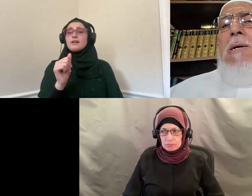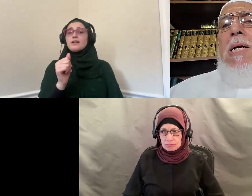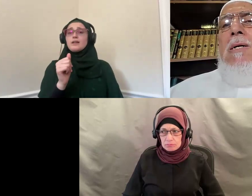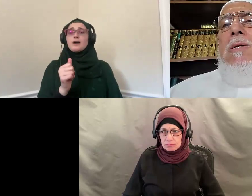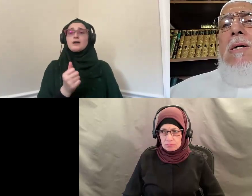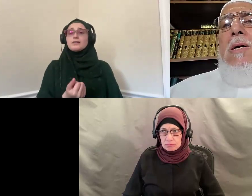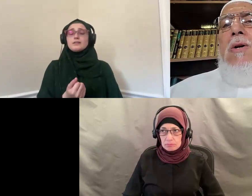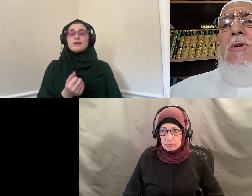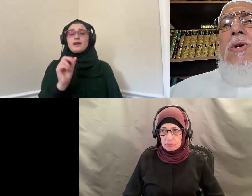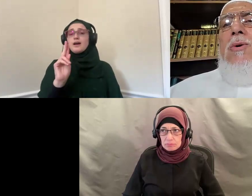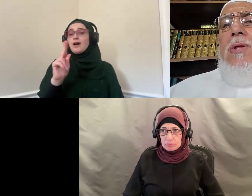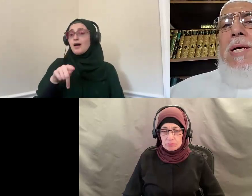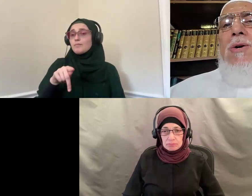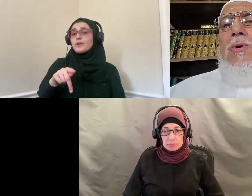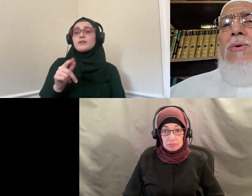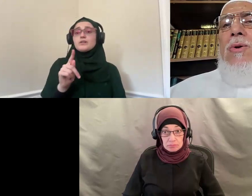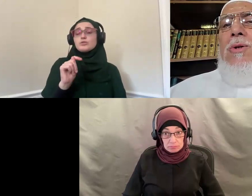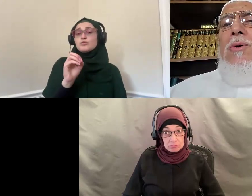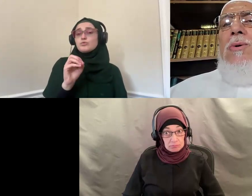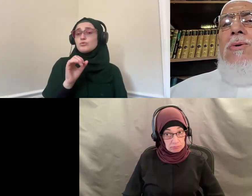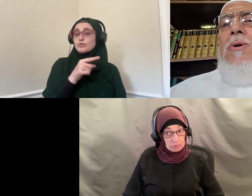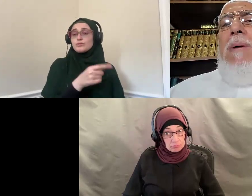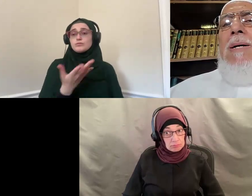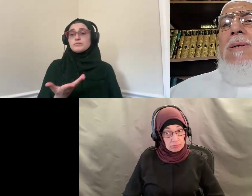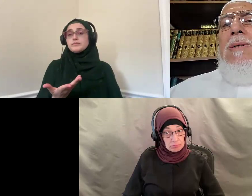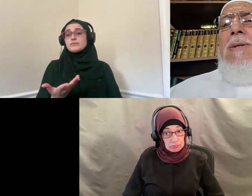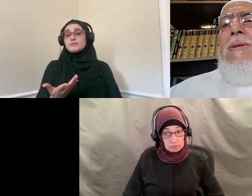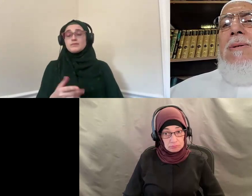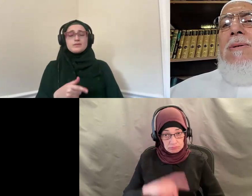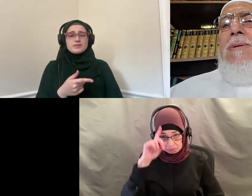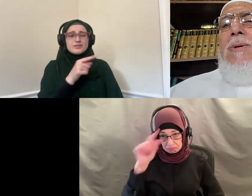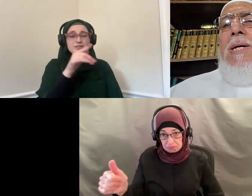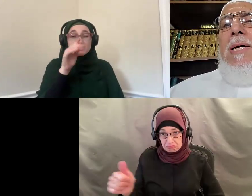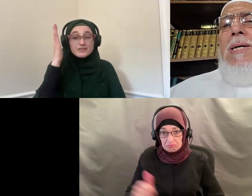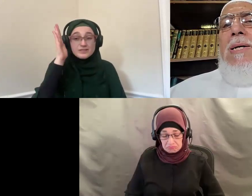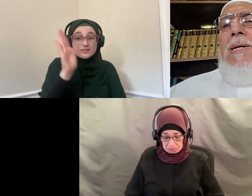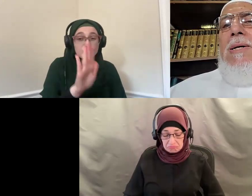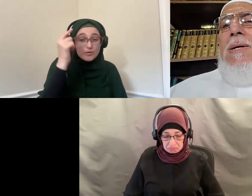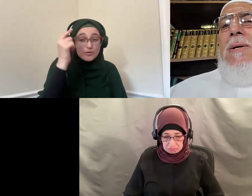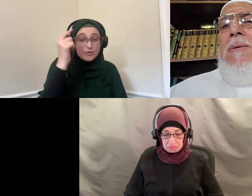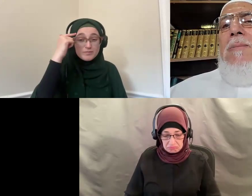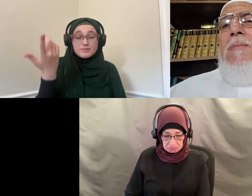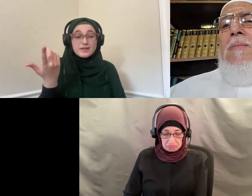message here is, do you think or don't you use your mind? Okay?